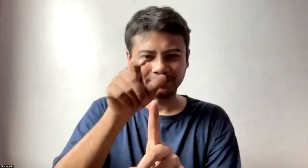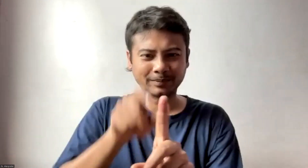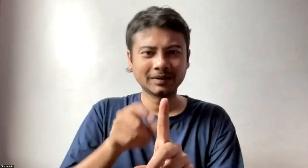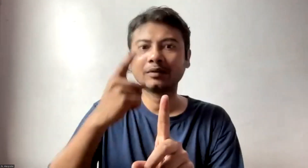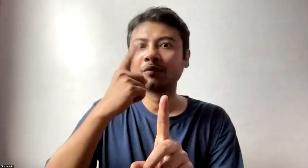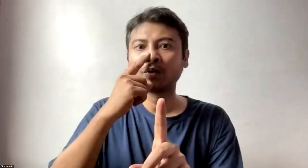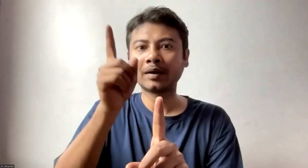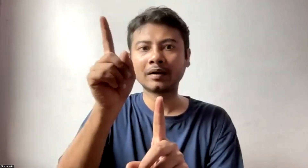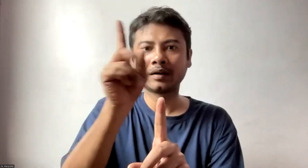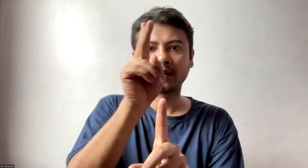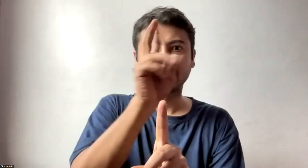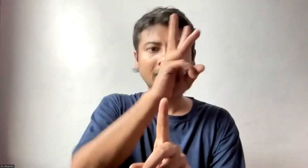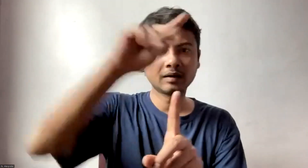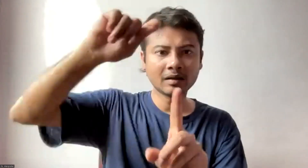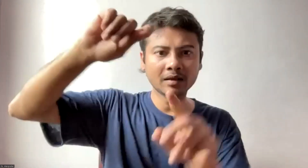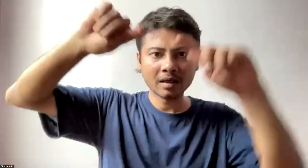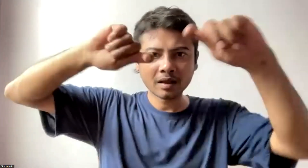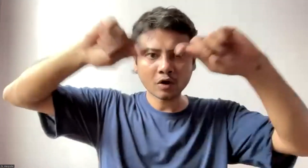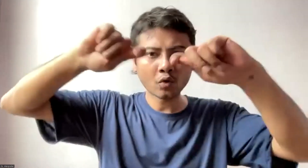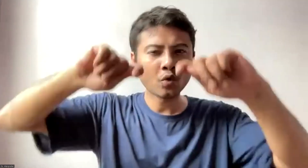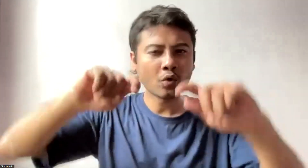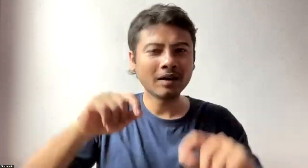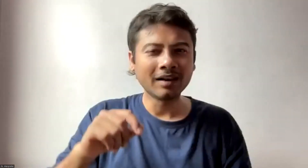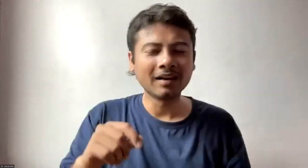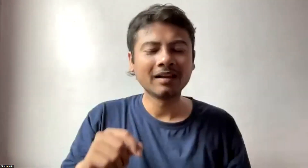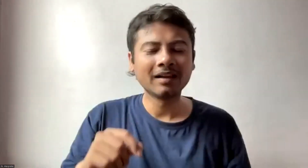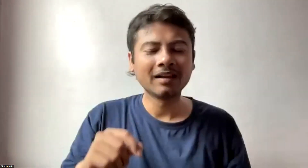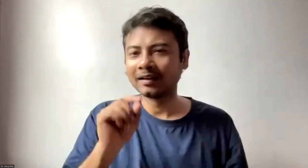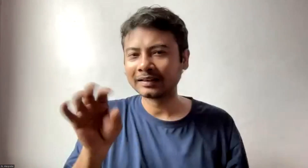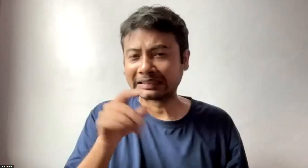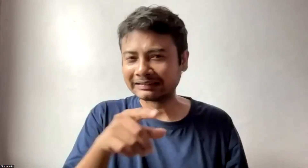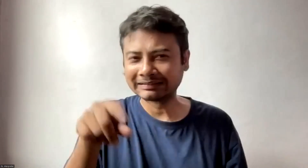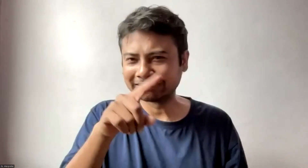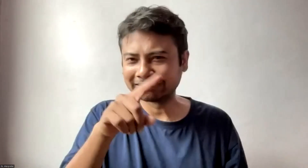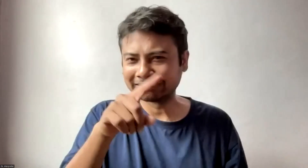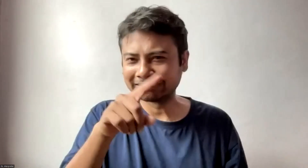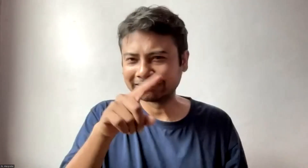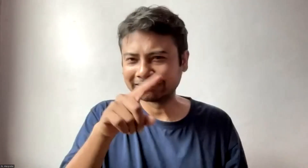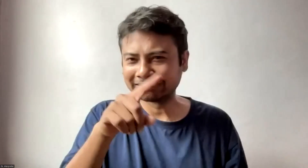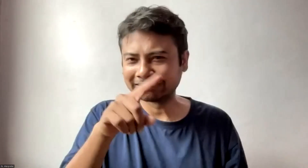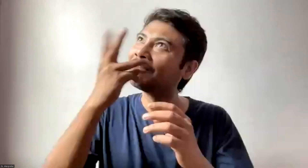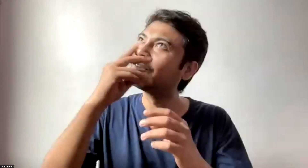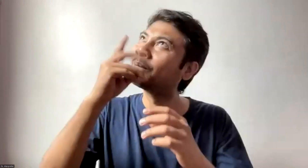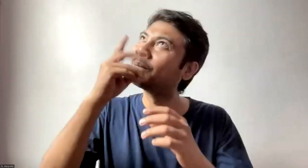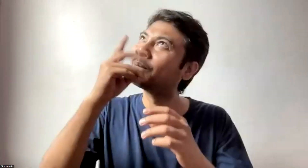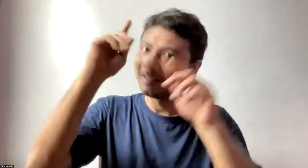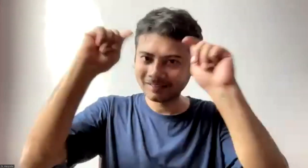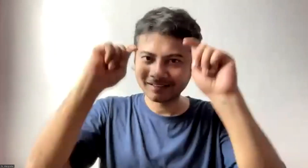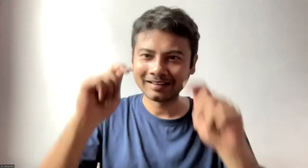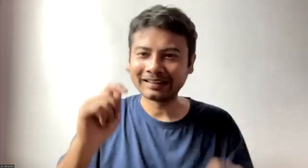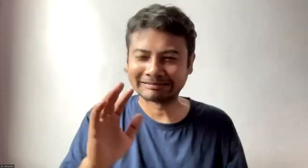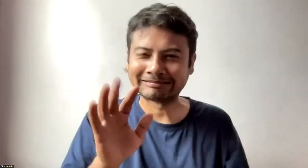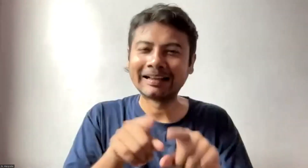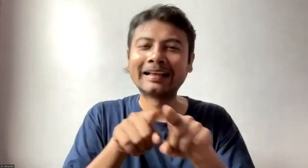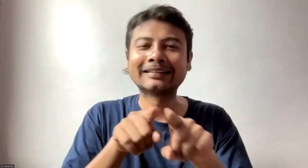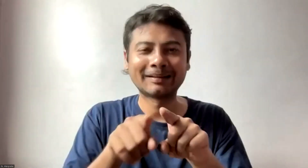we were discussing that how these modes actually, if we introspect, if we at every night we